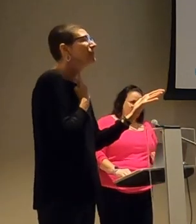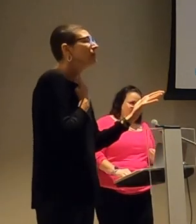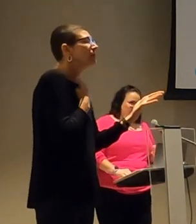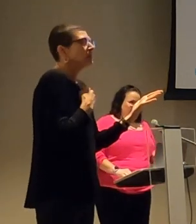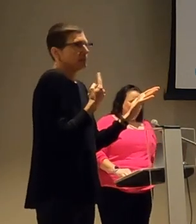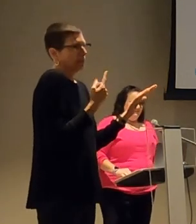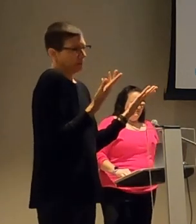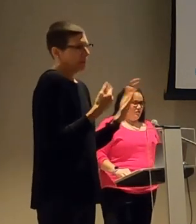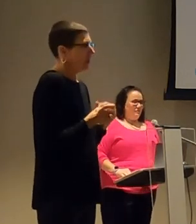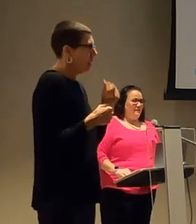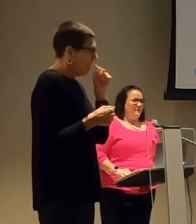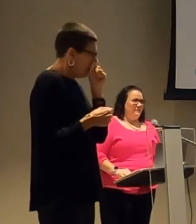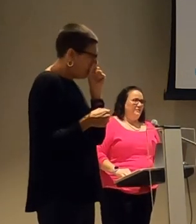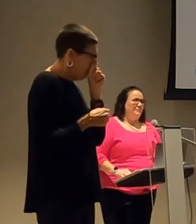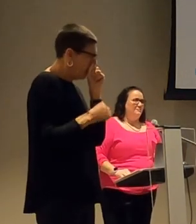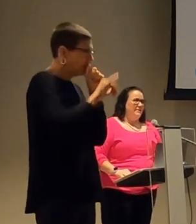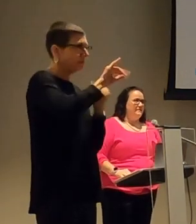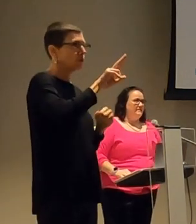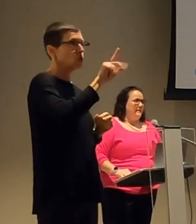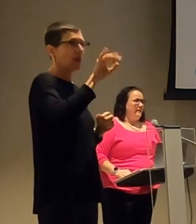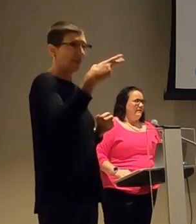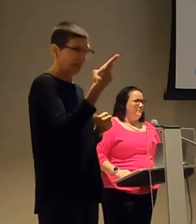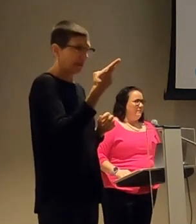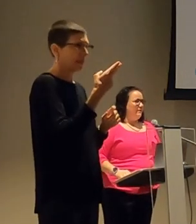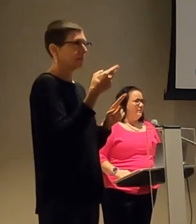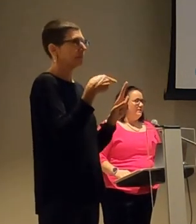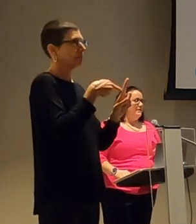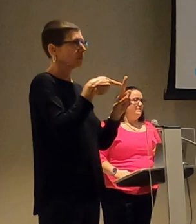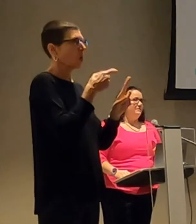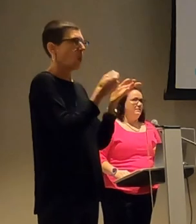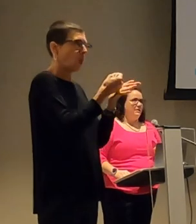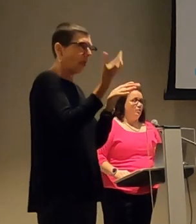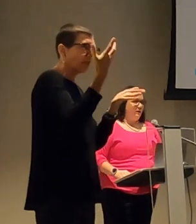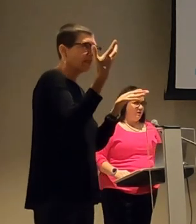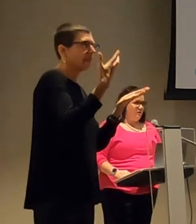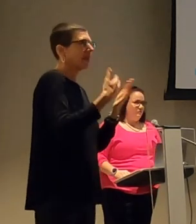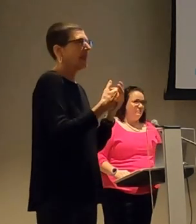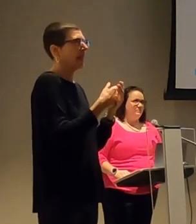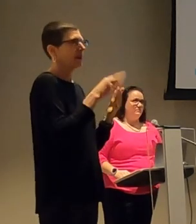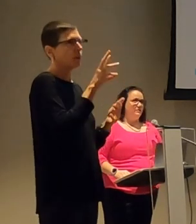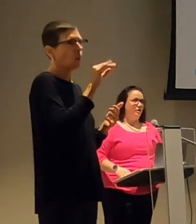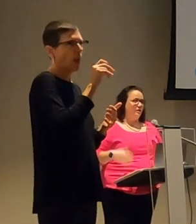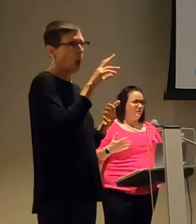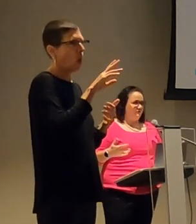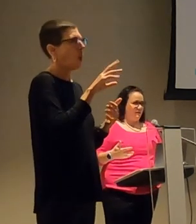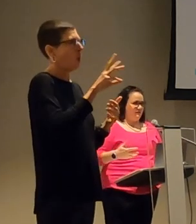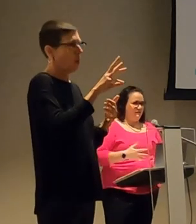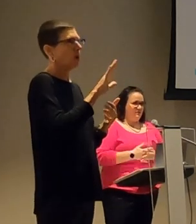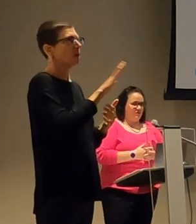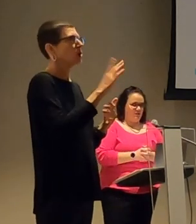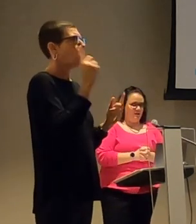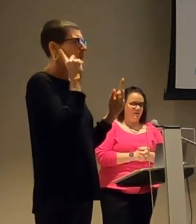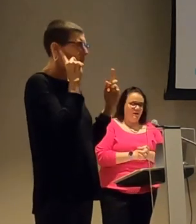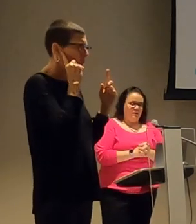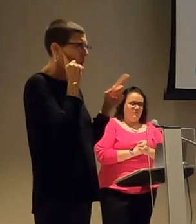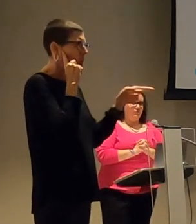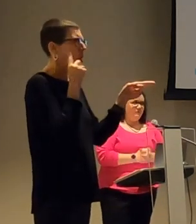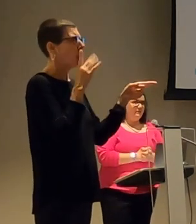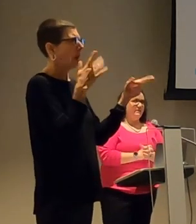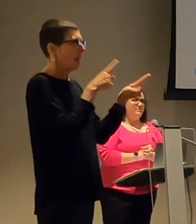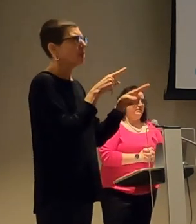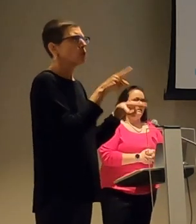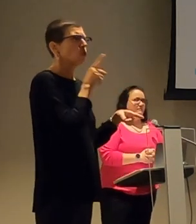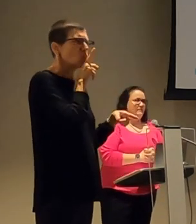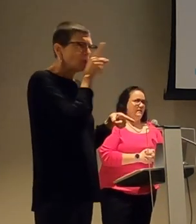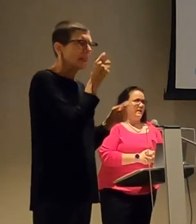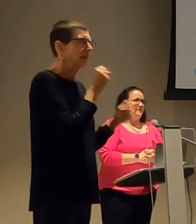And Judith, who was a wealthy widow, heard of this, and she